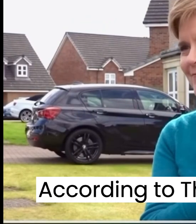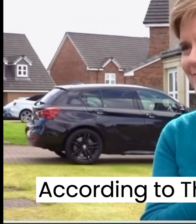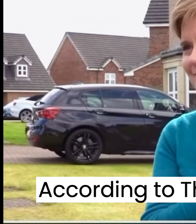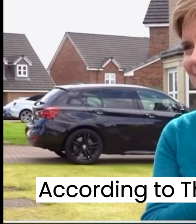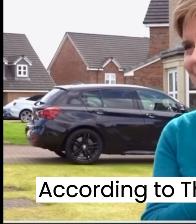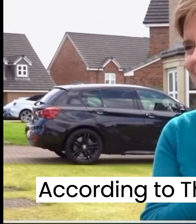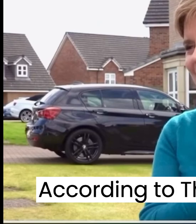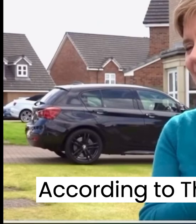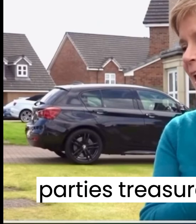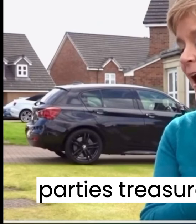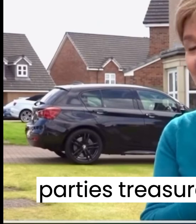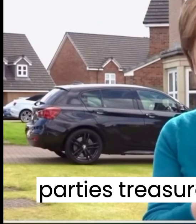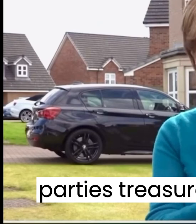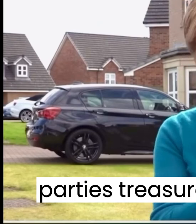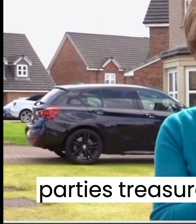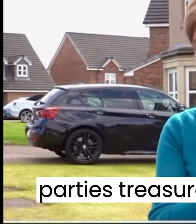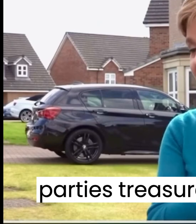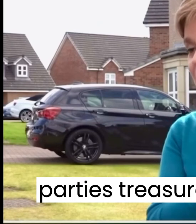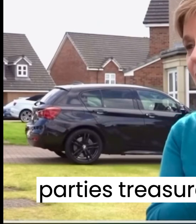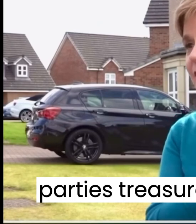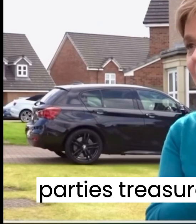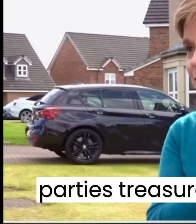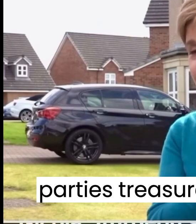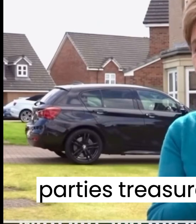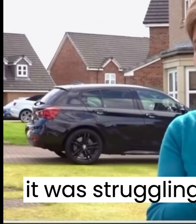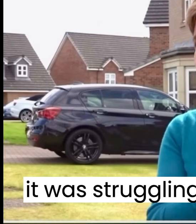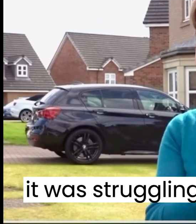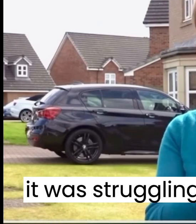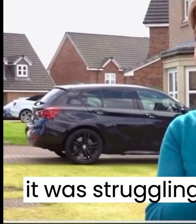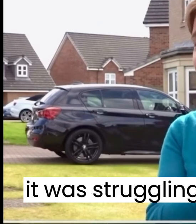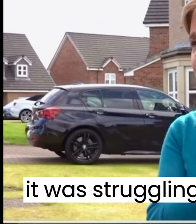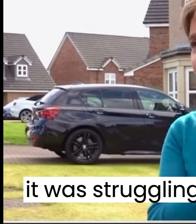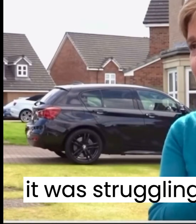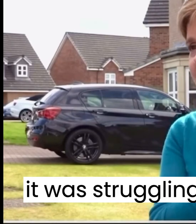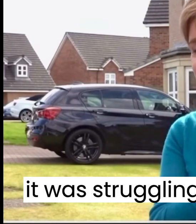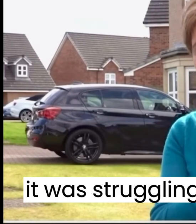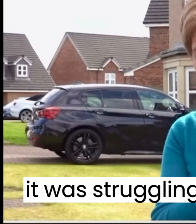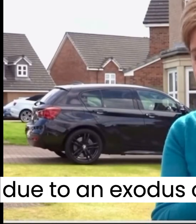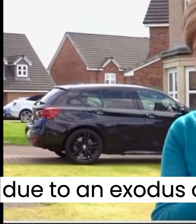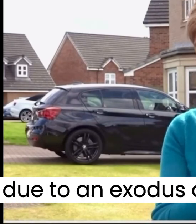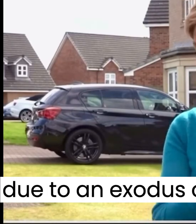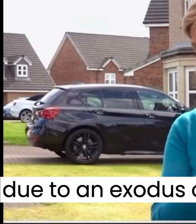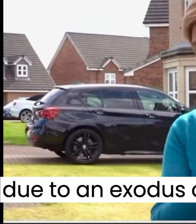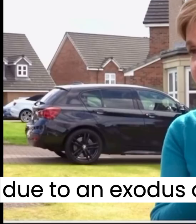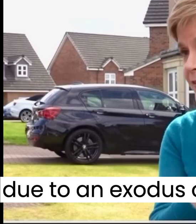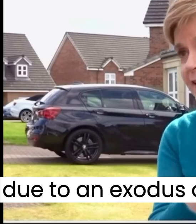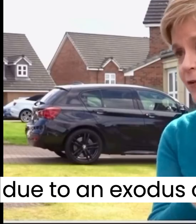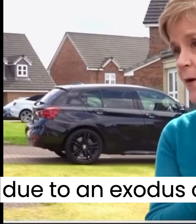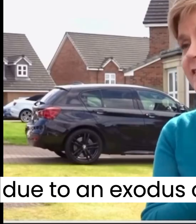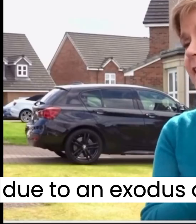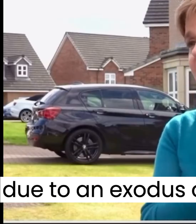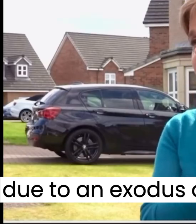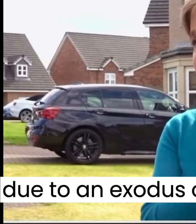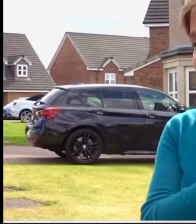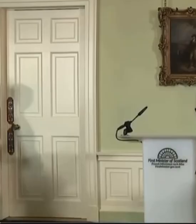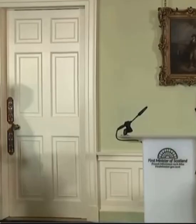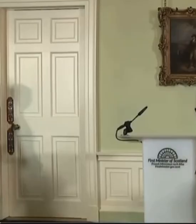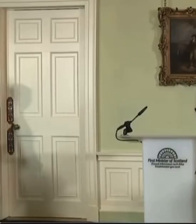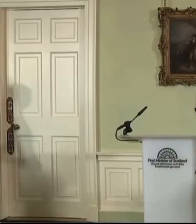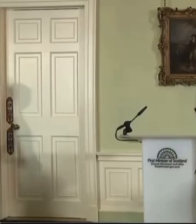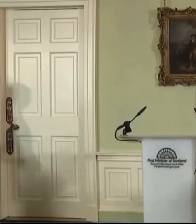According to the Sunday Times, the party's treasurer told its ruling body it was struggling to balance the books due to an exodus of members and